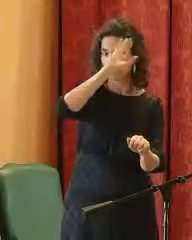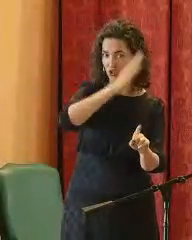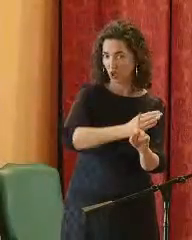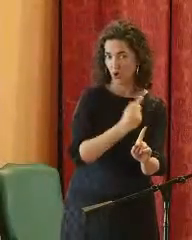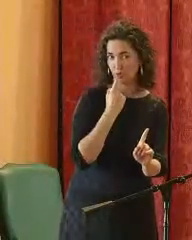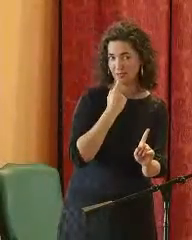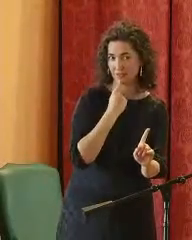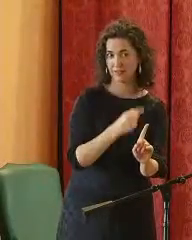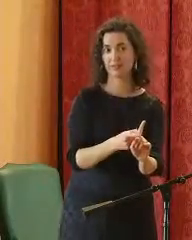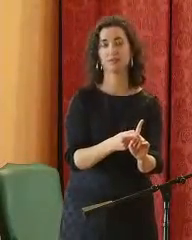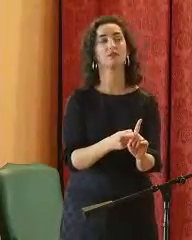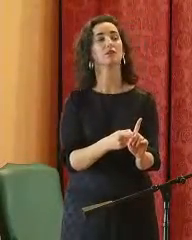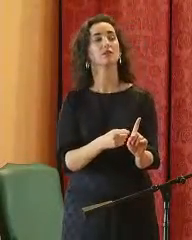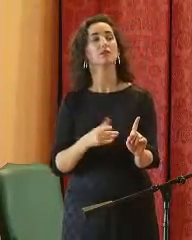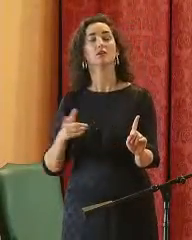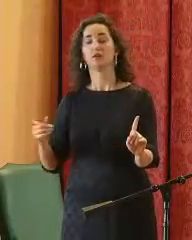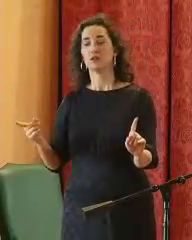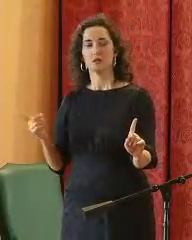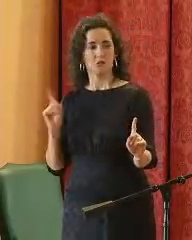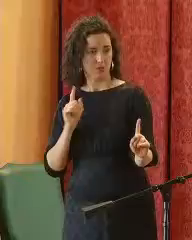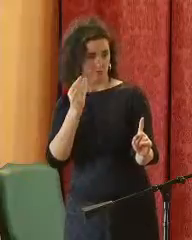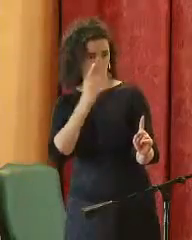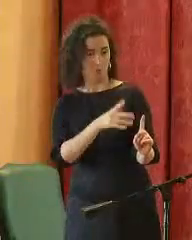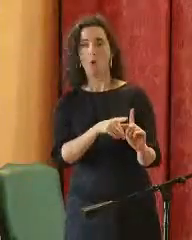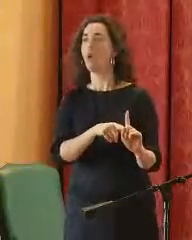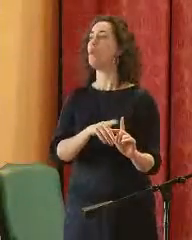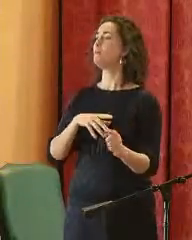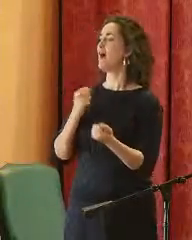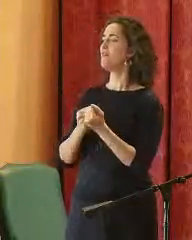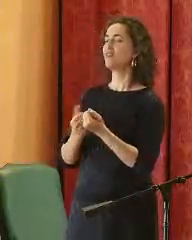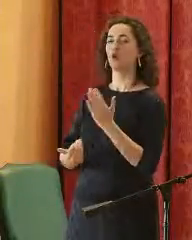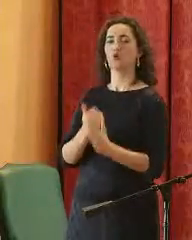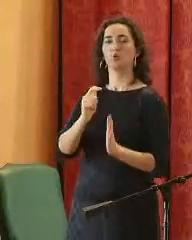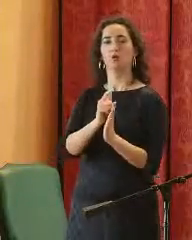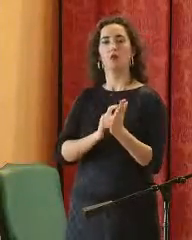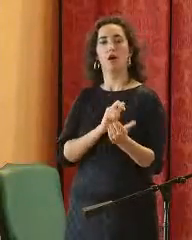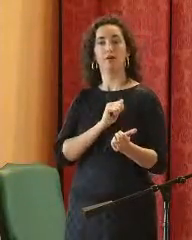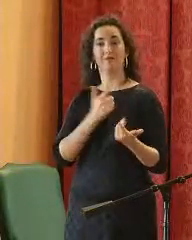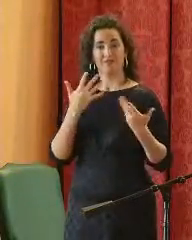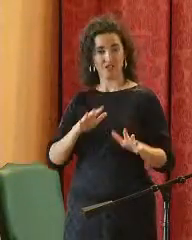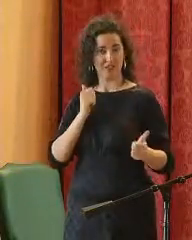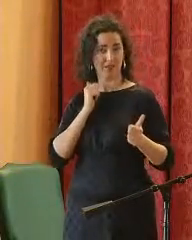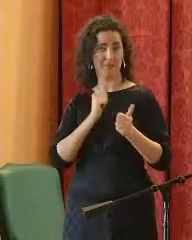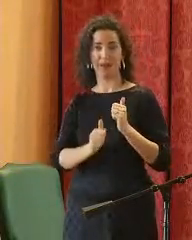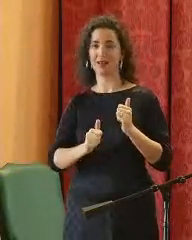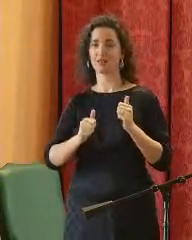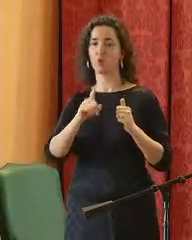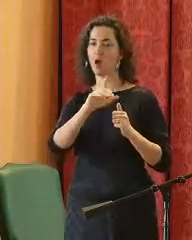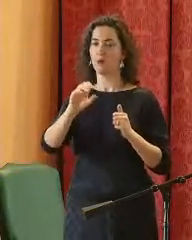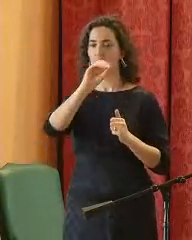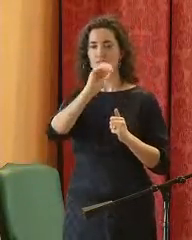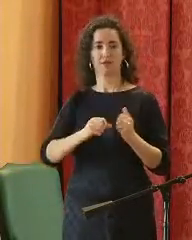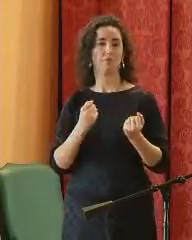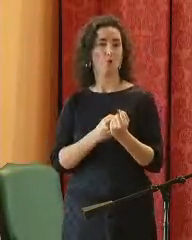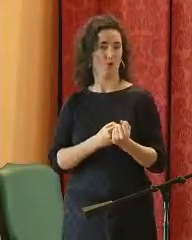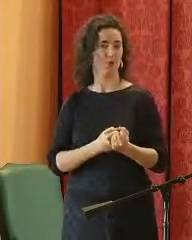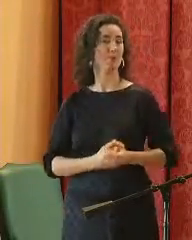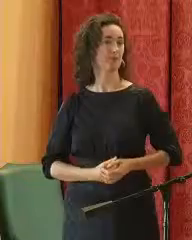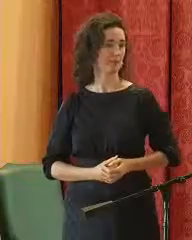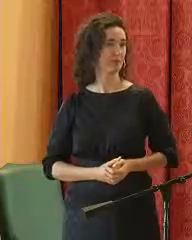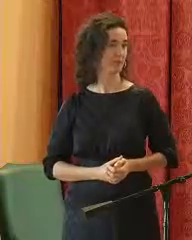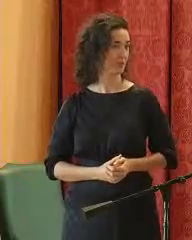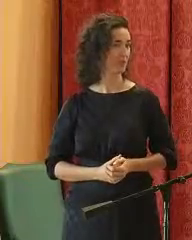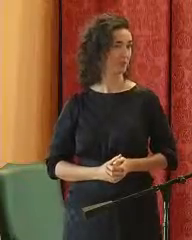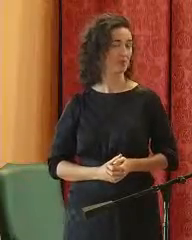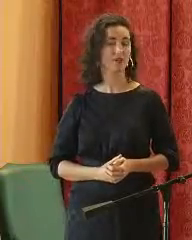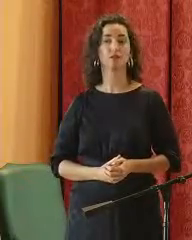recently at that time, became the advocate for new legislation, which passed unanimously. Believing